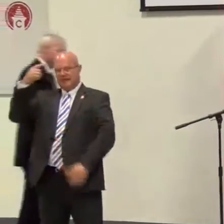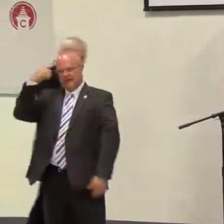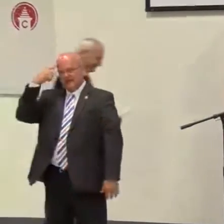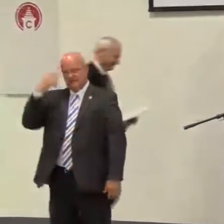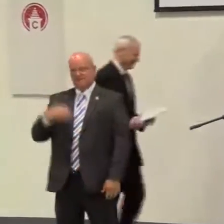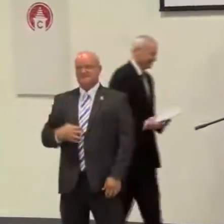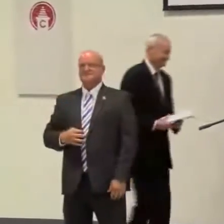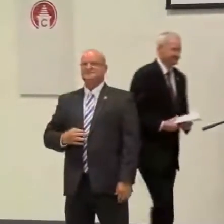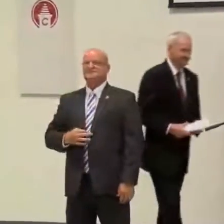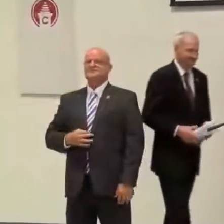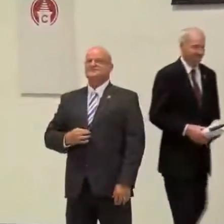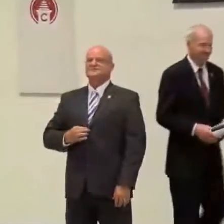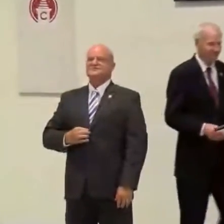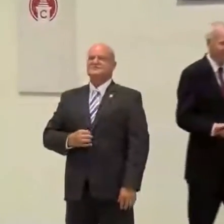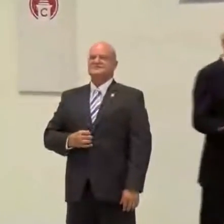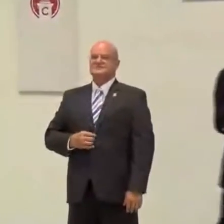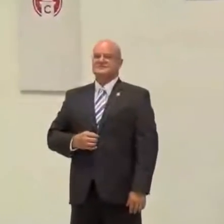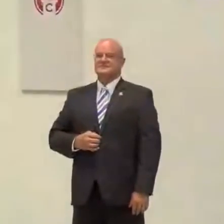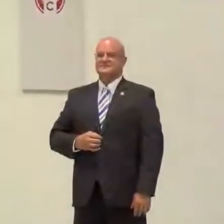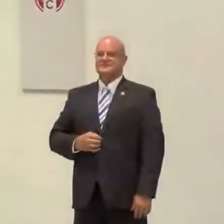governor.